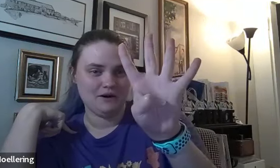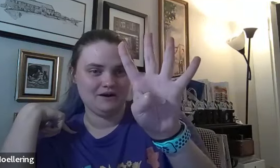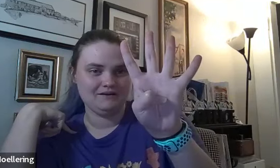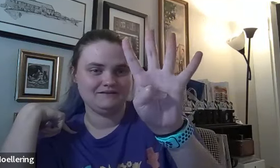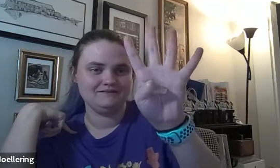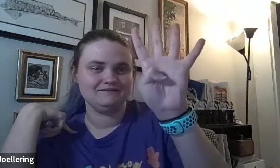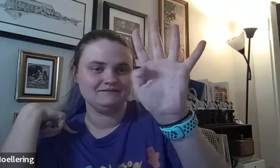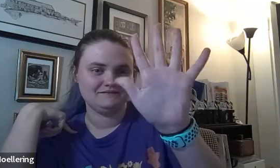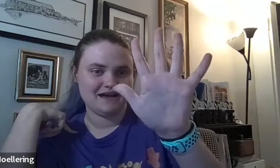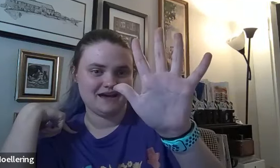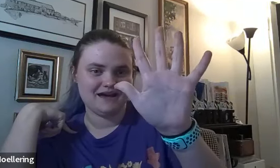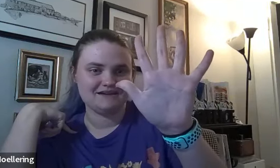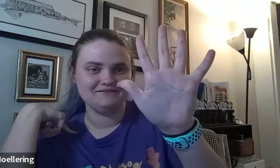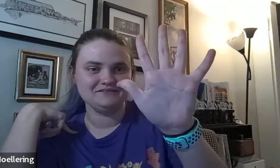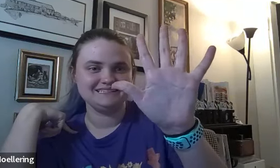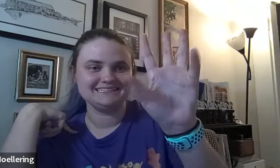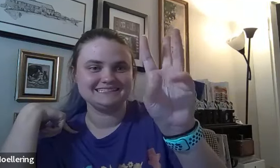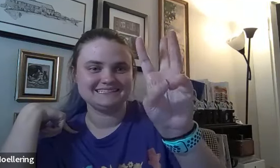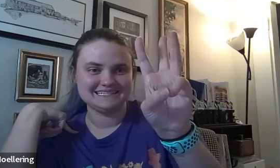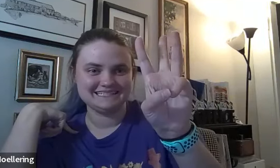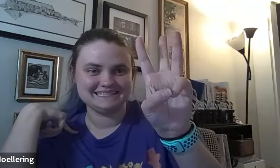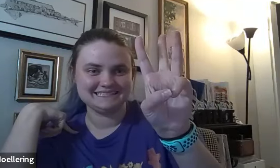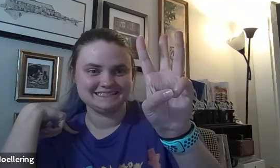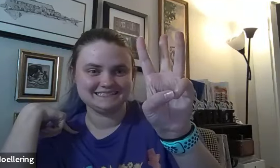4, 5, 6,